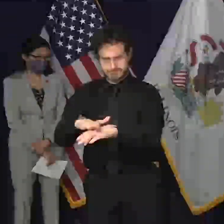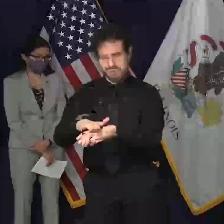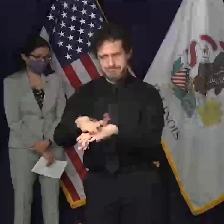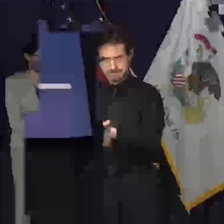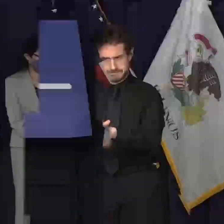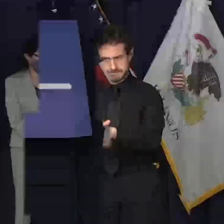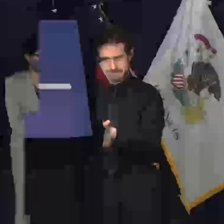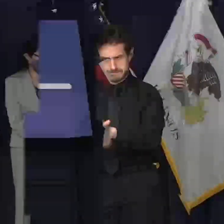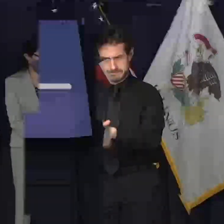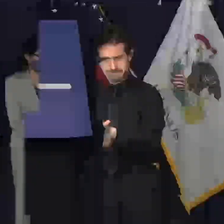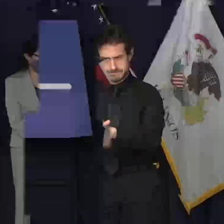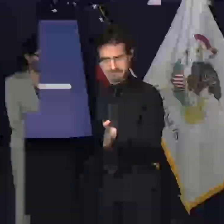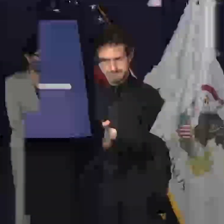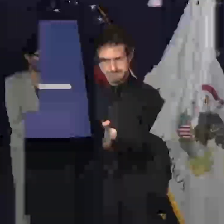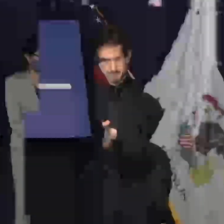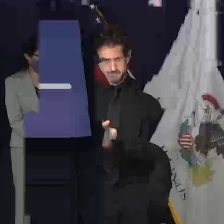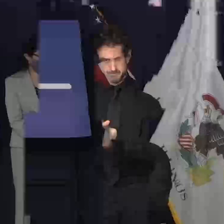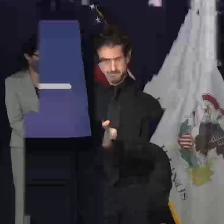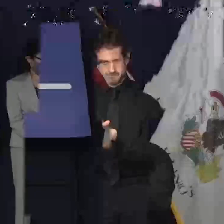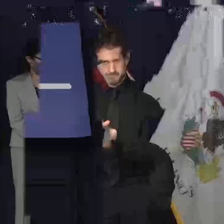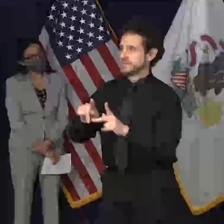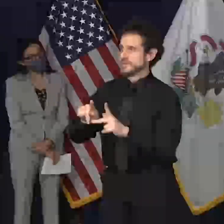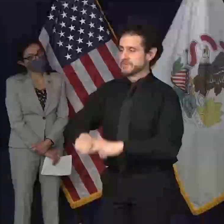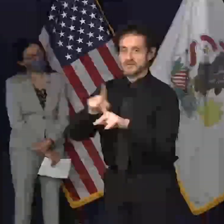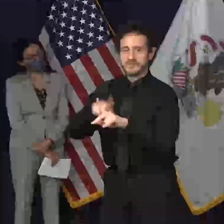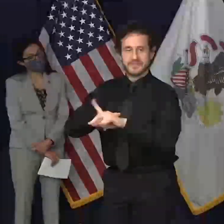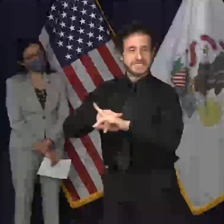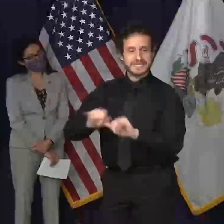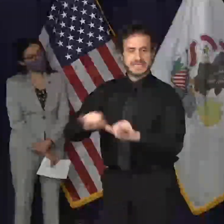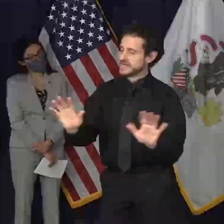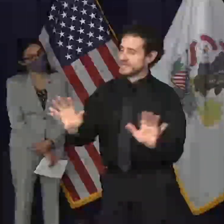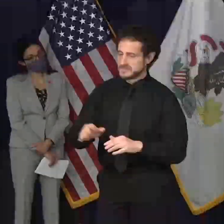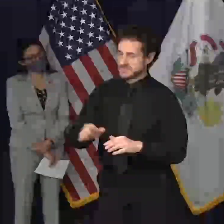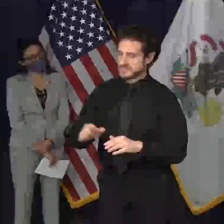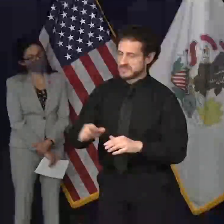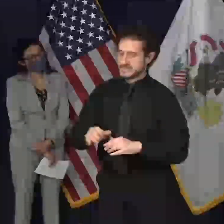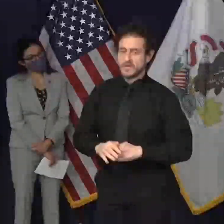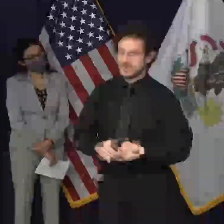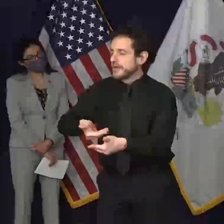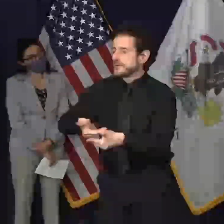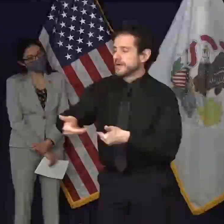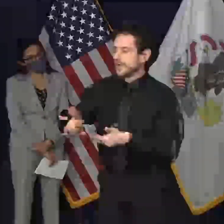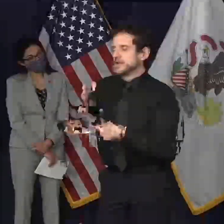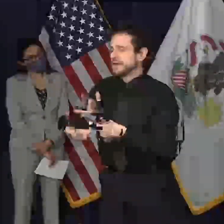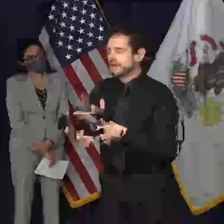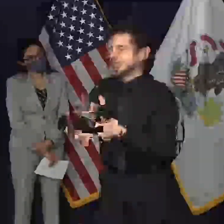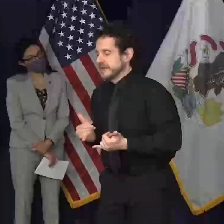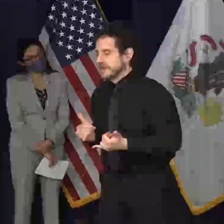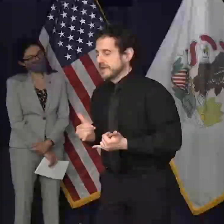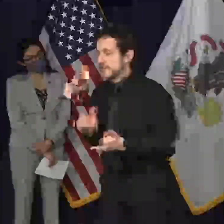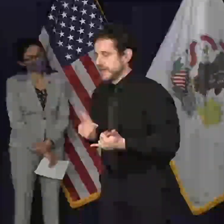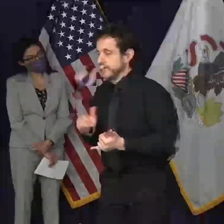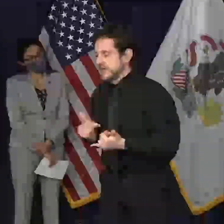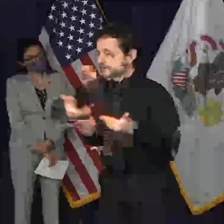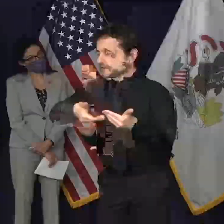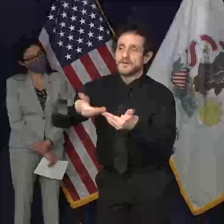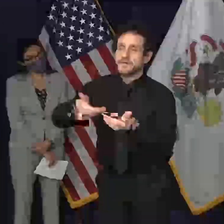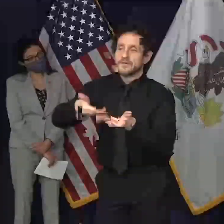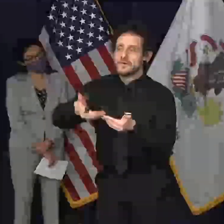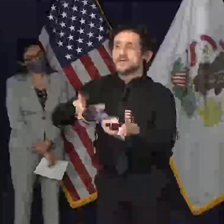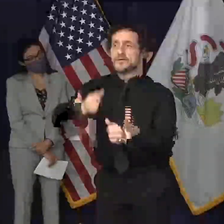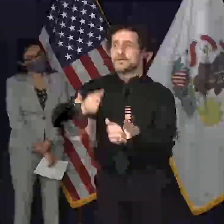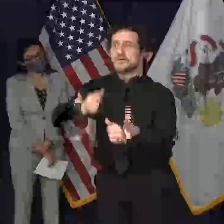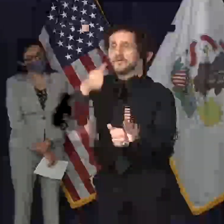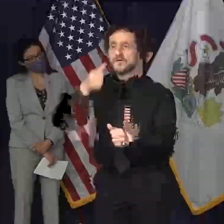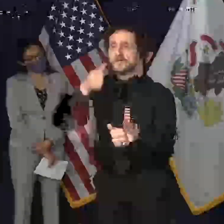people start at once this month. We will start to onboard some people. Of course, remember that contact tracing is something that is